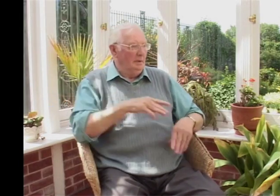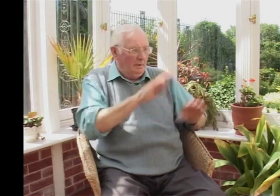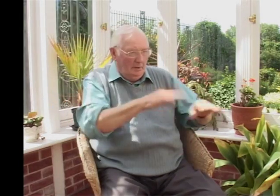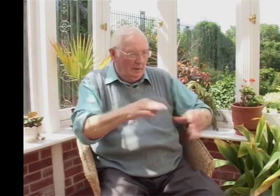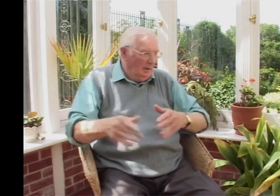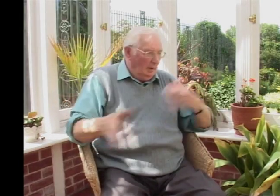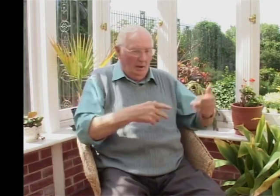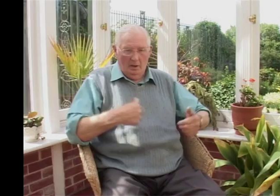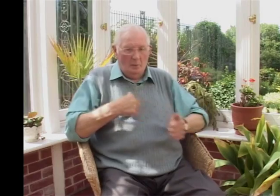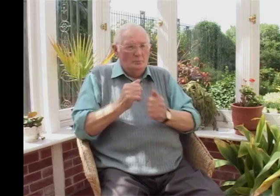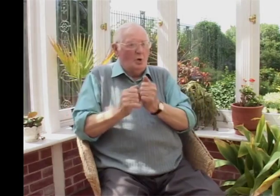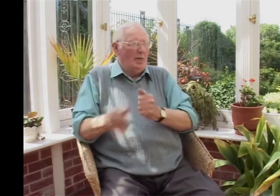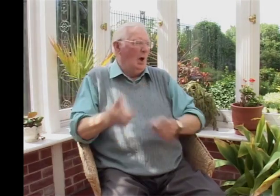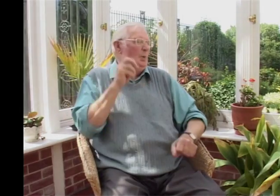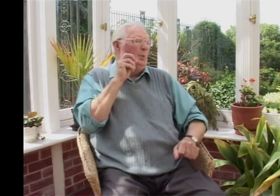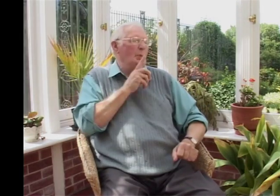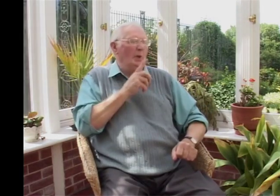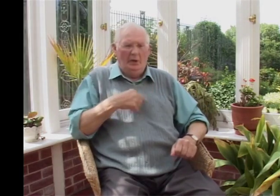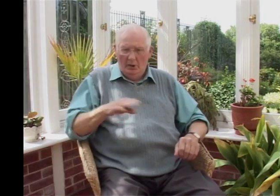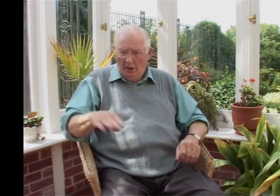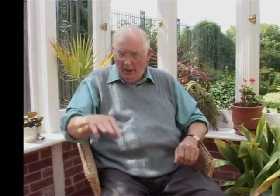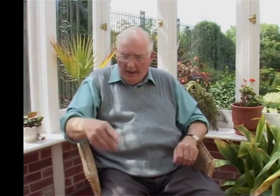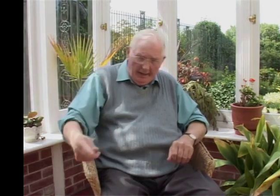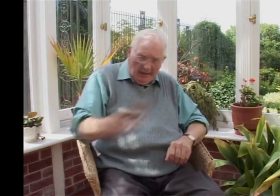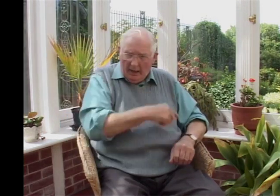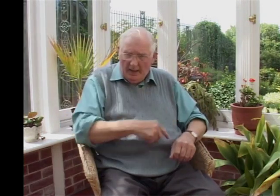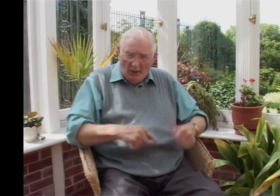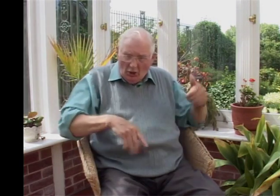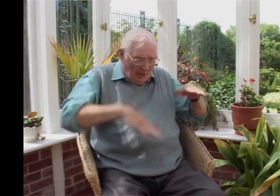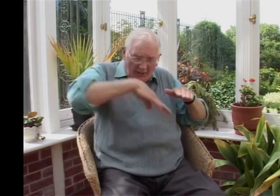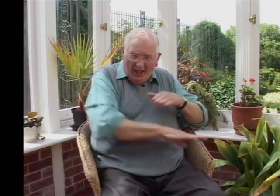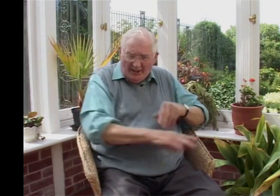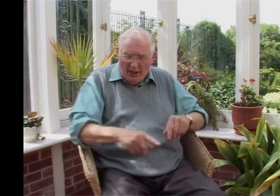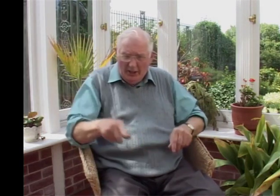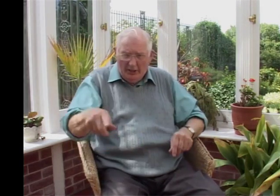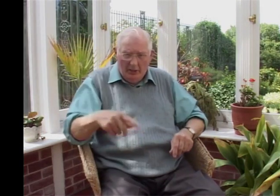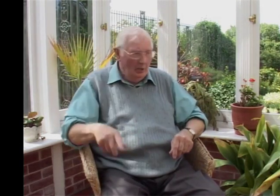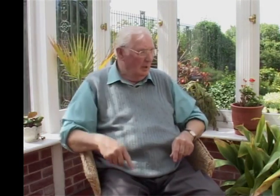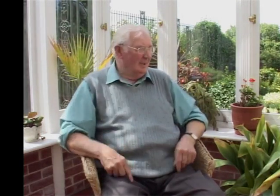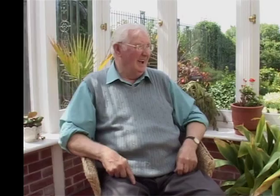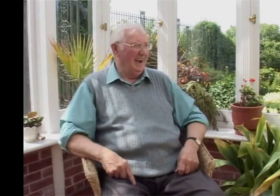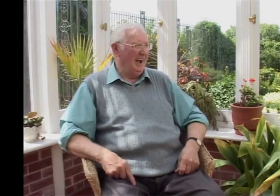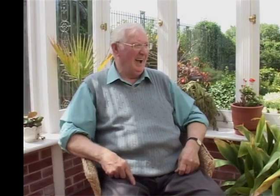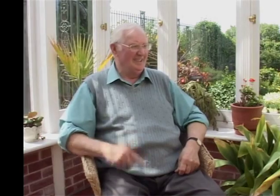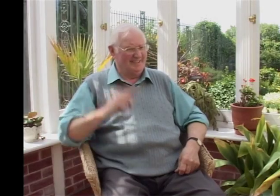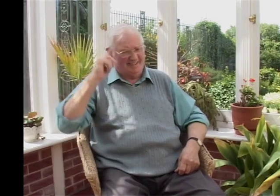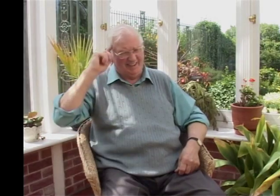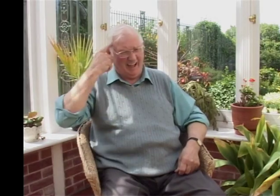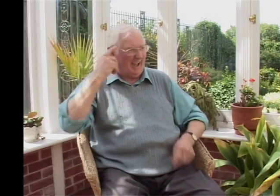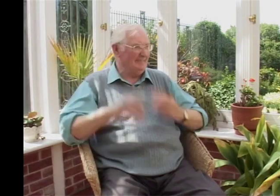time, I was hoeing around. I said to my brother, come on, we've got to get out. We've got to go into the shelter. And he said, that daft Hitler.